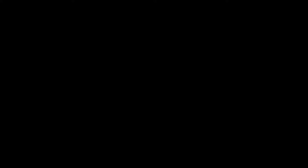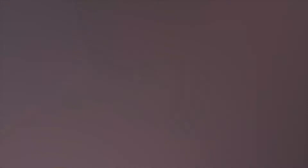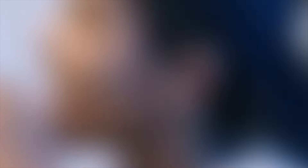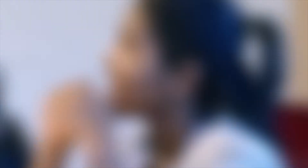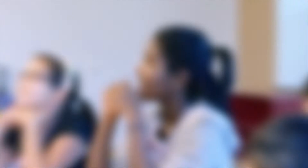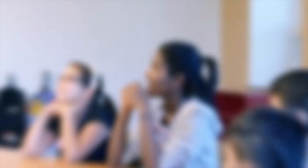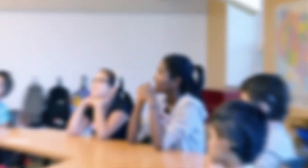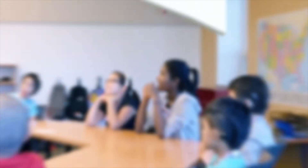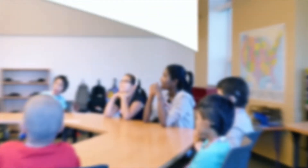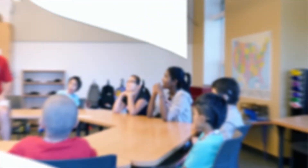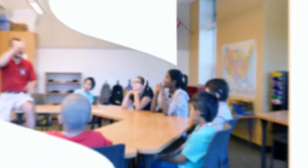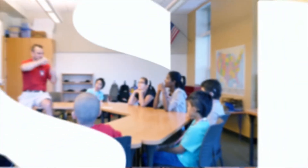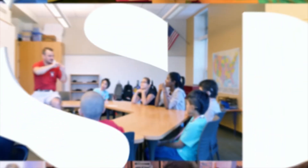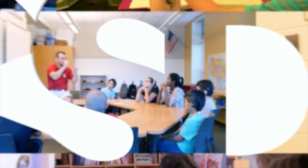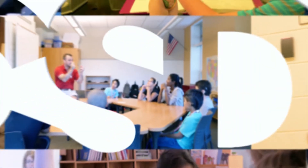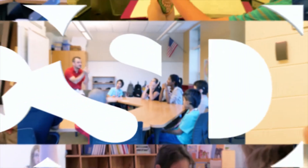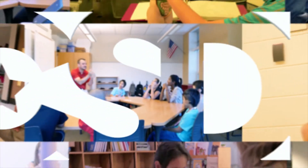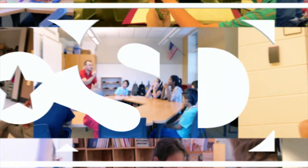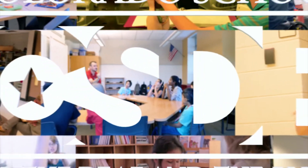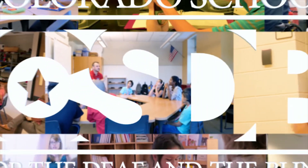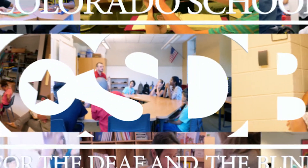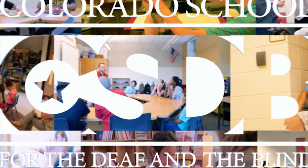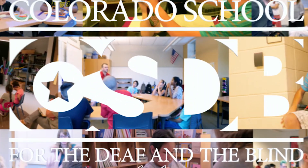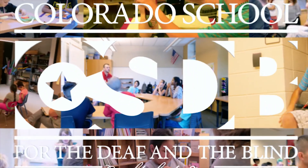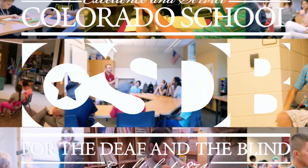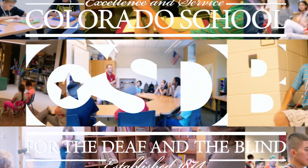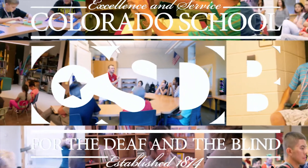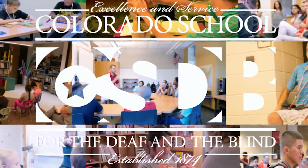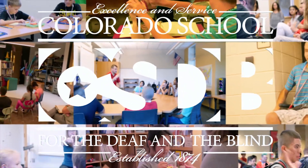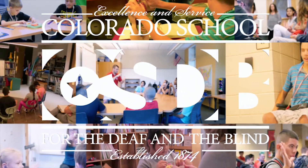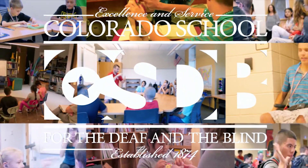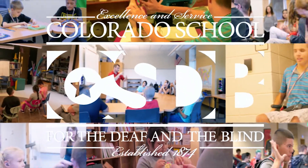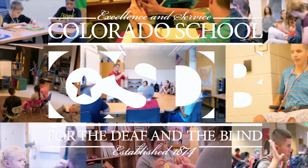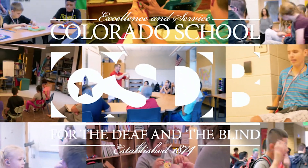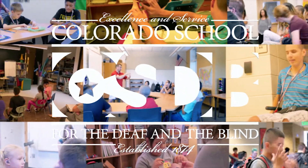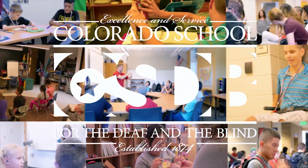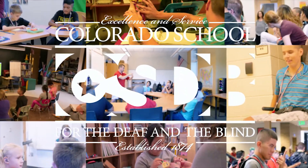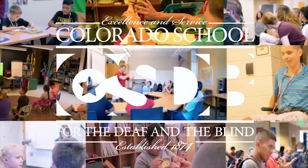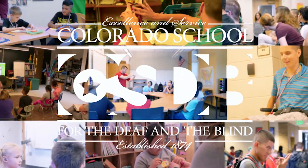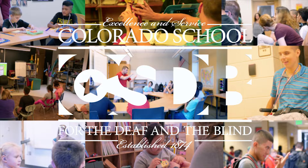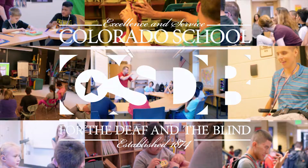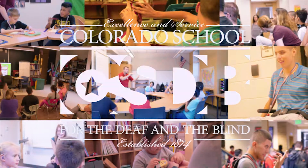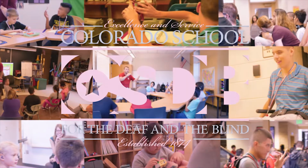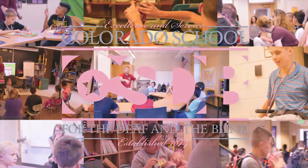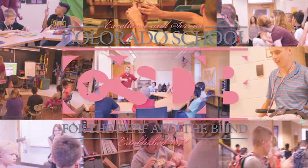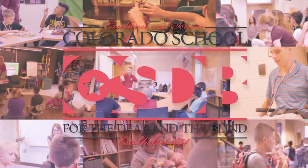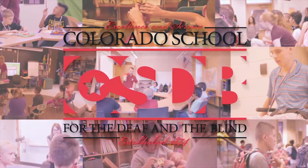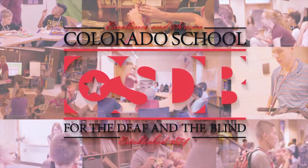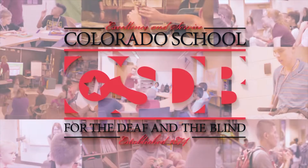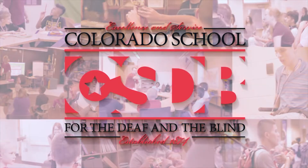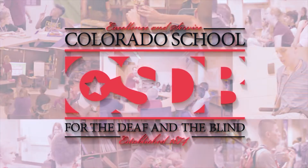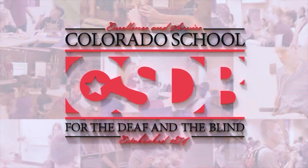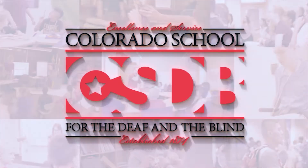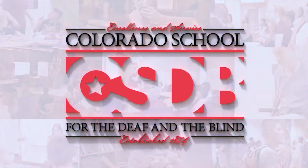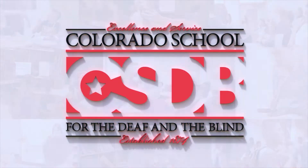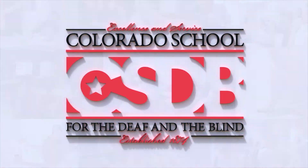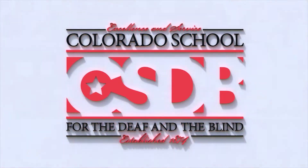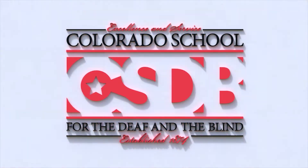The CSTB logo with a collage of 9 videos in the background zooms out and fades to a solid white background. The CSTB logo appears on screen. Excellence in